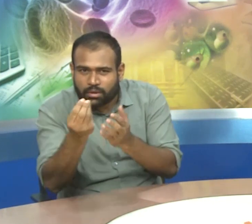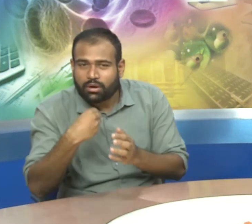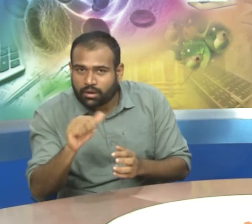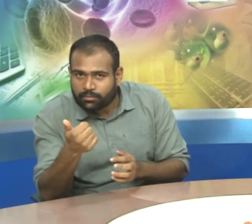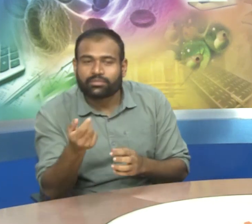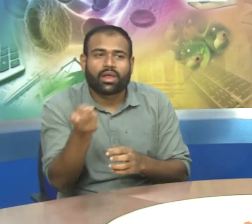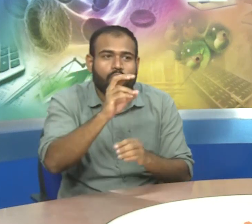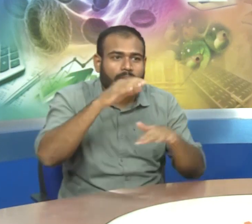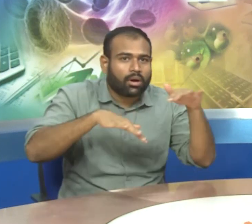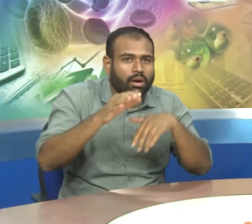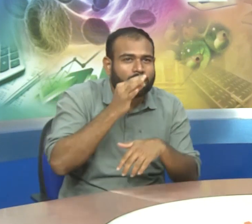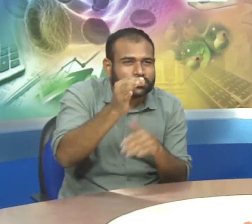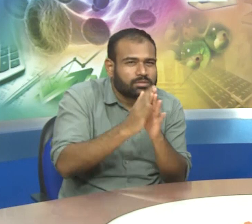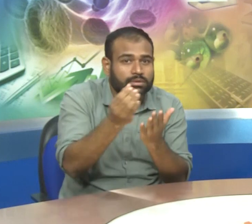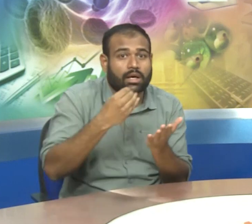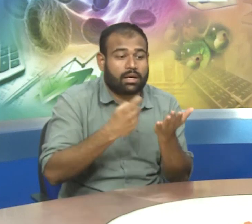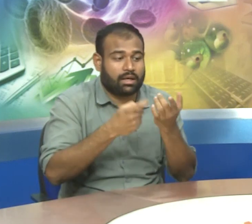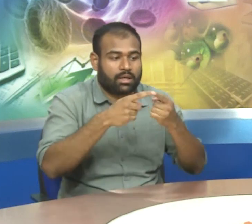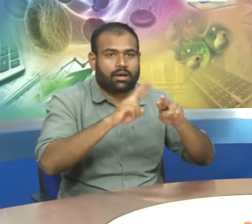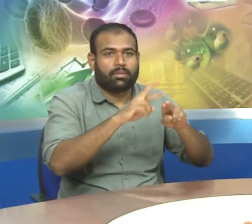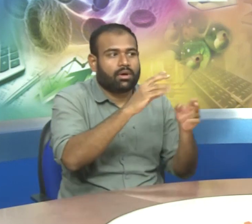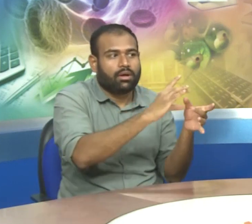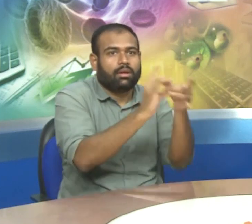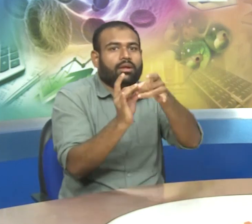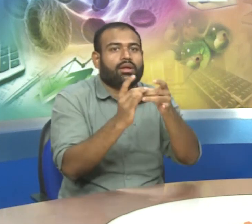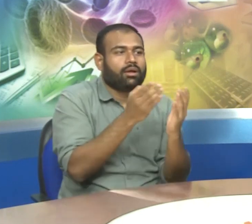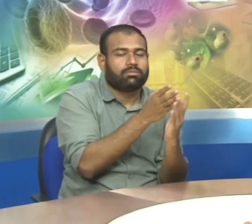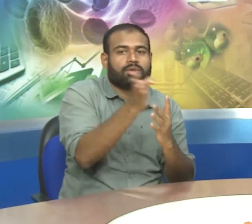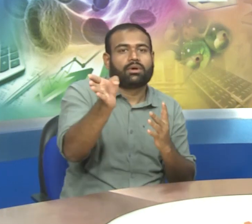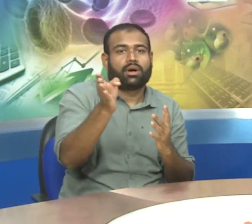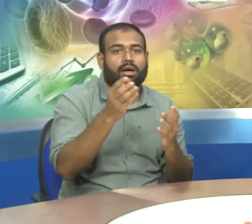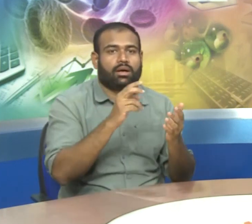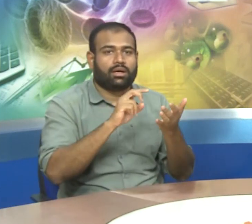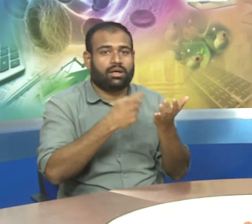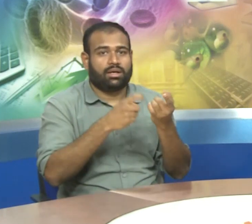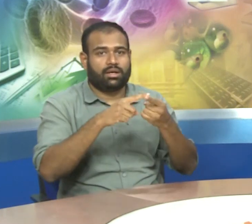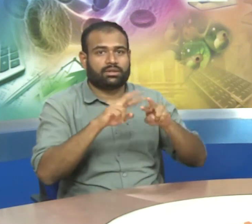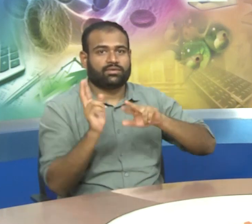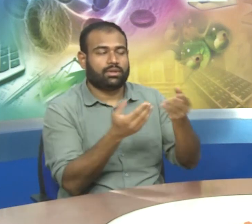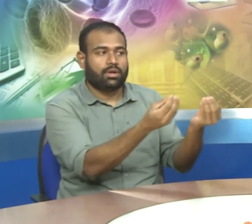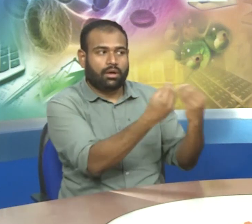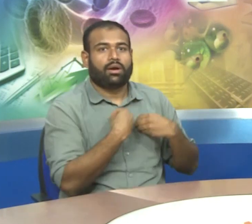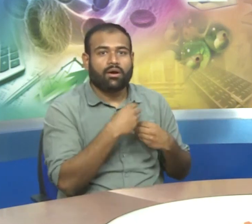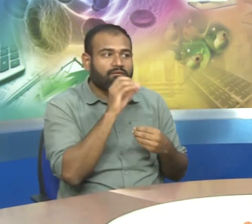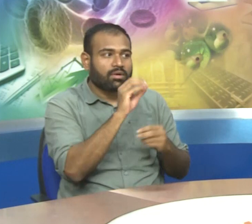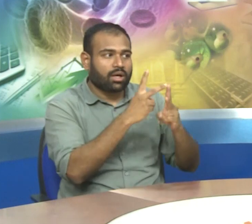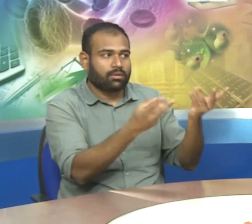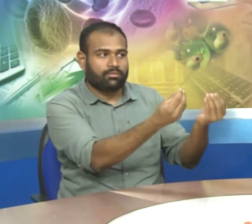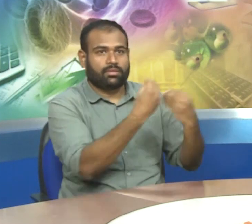but directs them to the sources of information where required information is